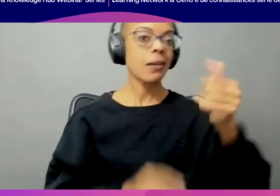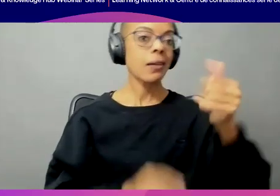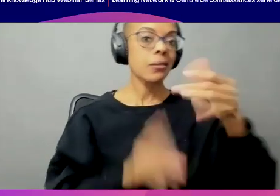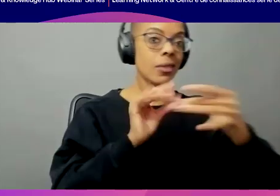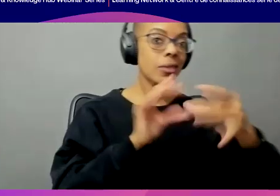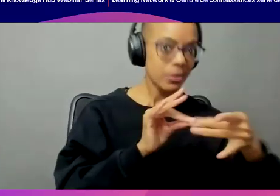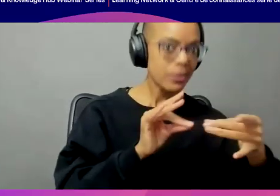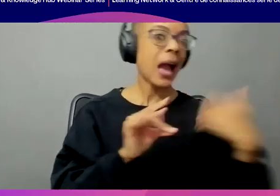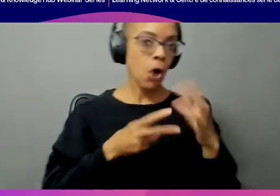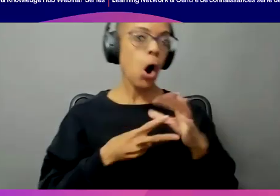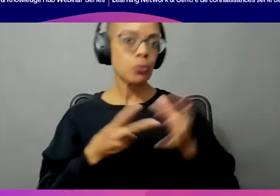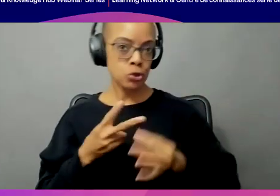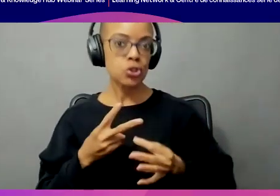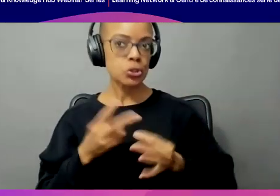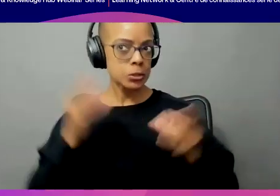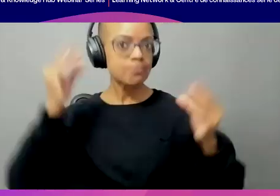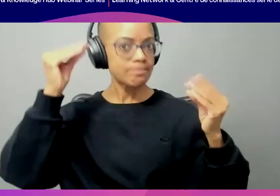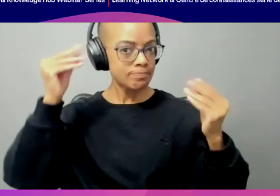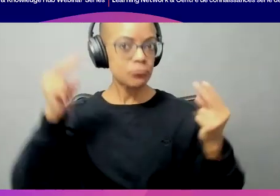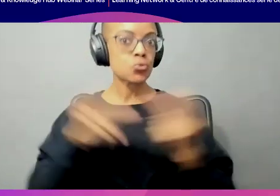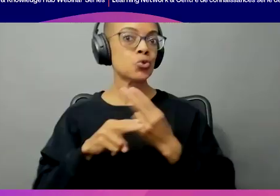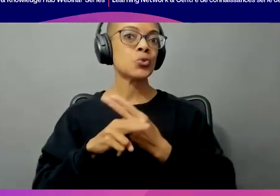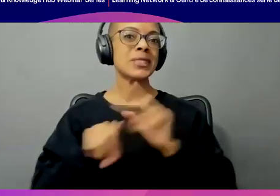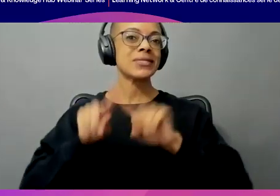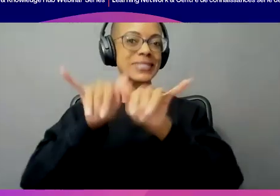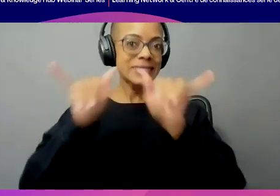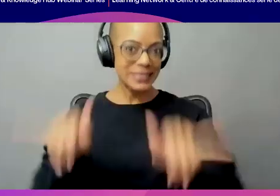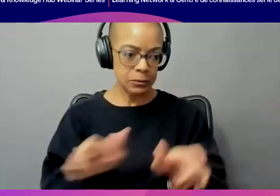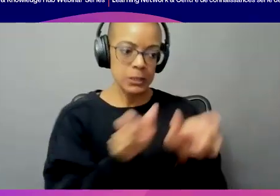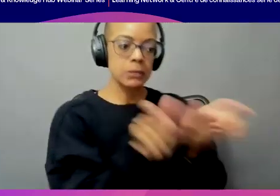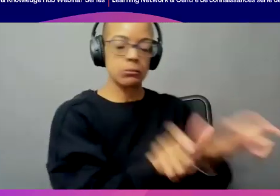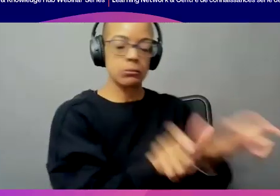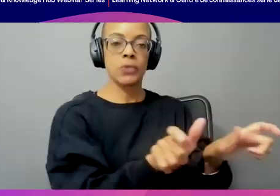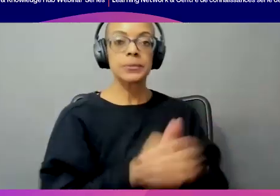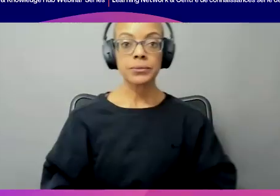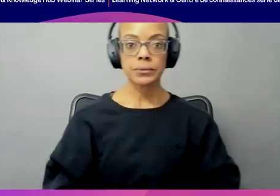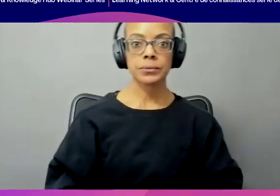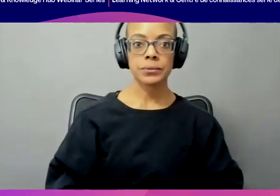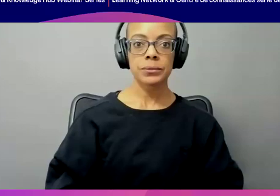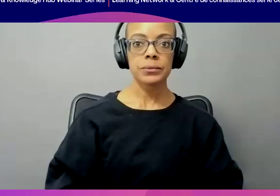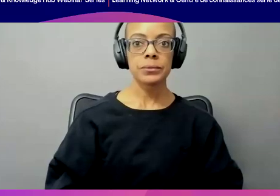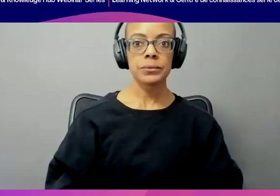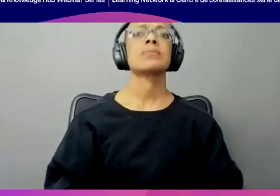for us to be thinking about this and using systems to stop some of it. Yeah, absolutely.